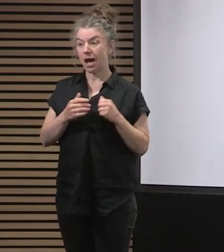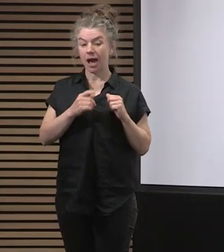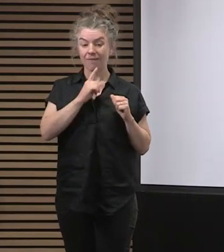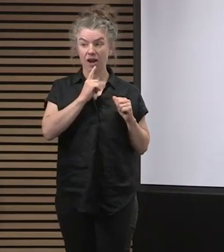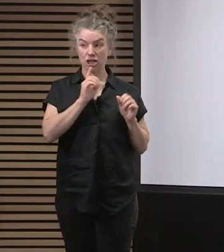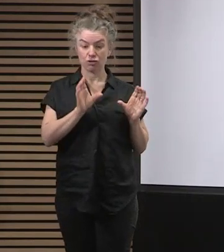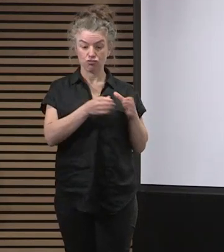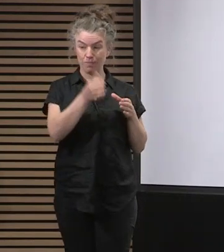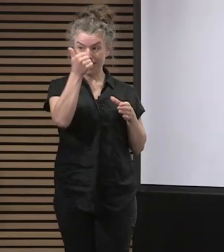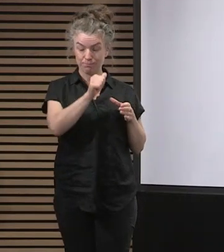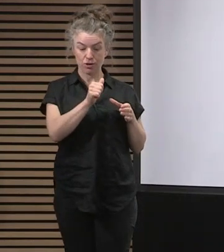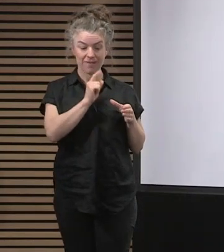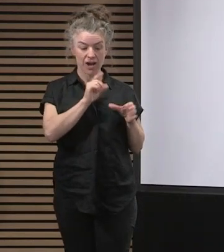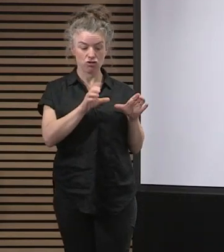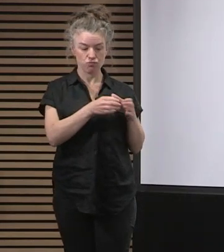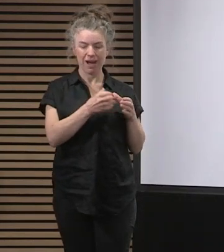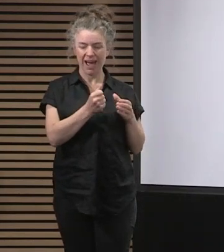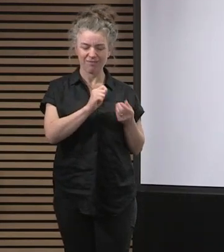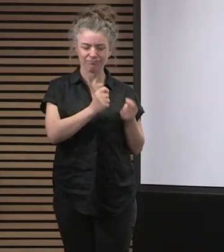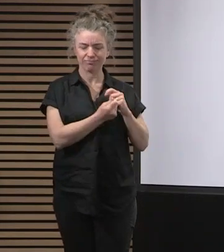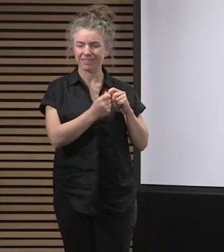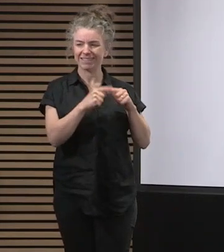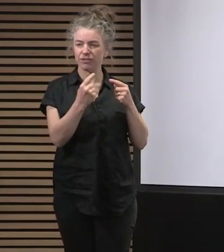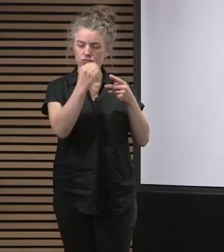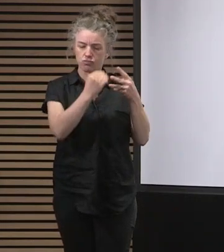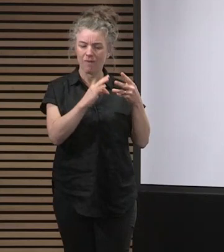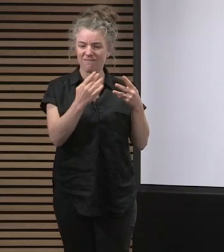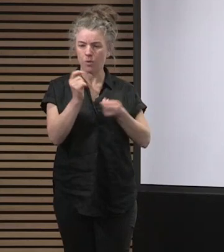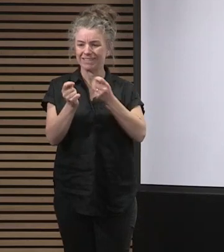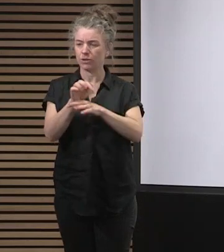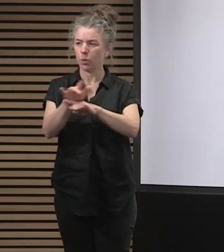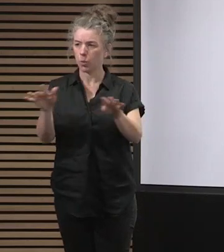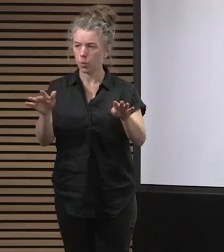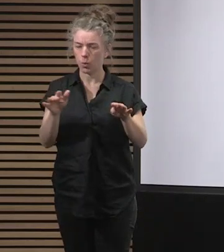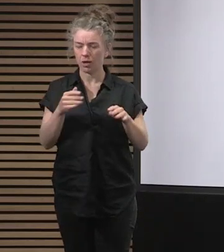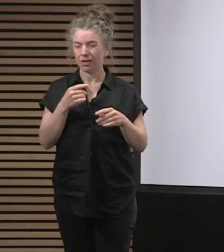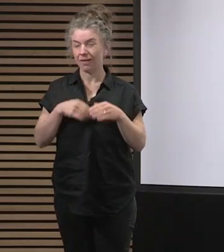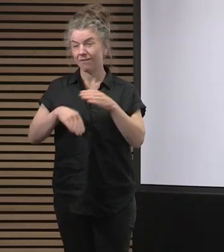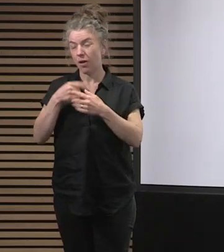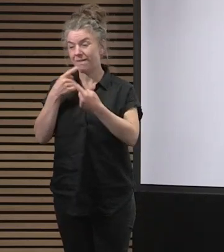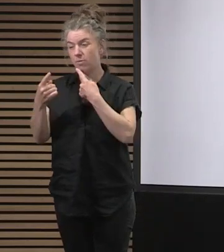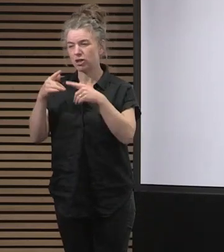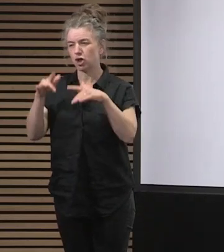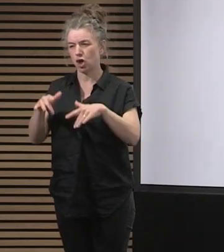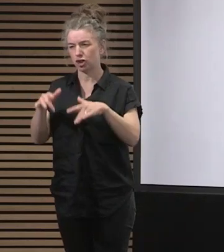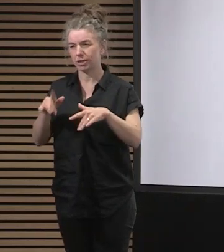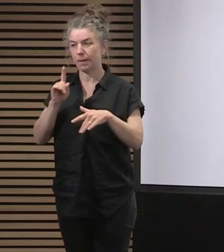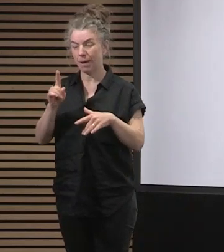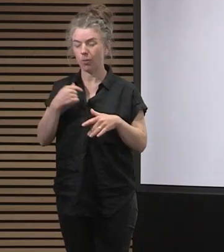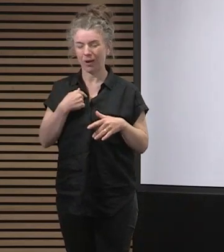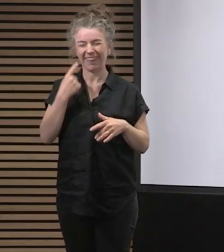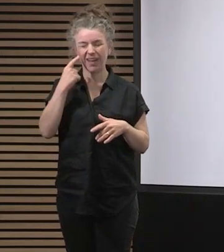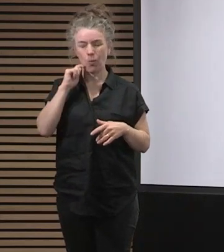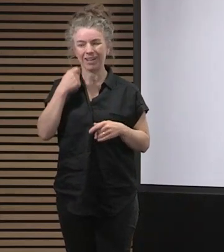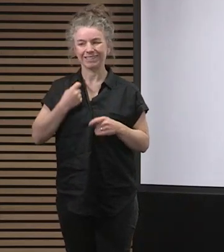revising the case definition. So I can't say anything more about that because I haven't been briefed, but we're expecting that case definition to widen